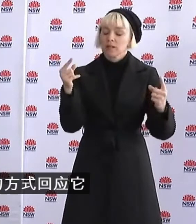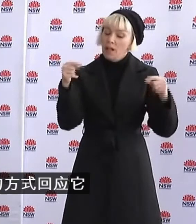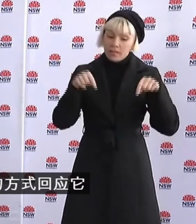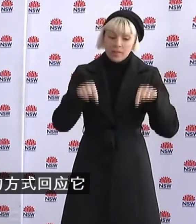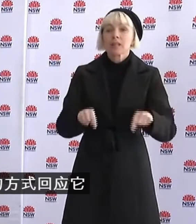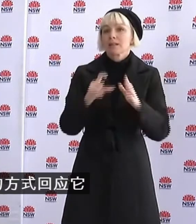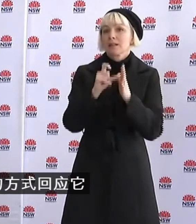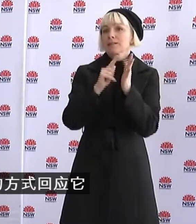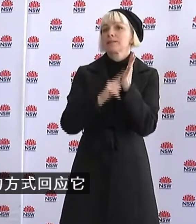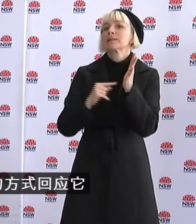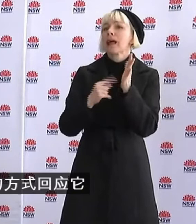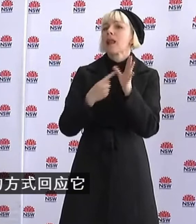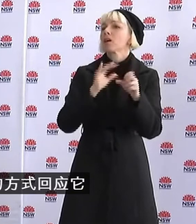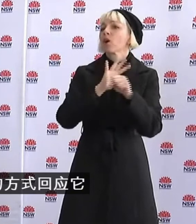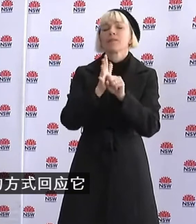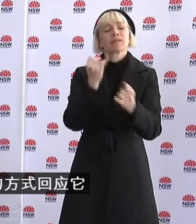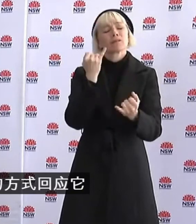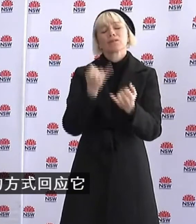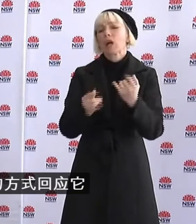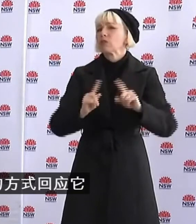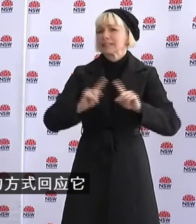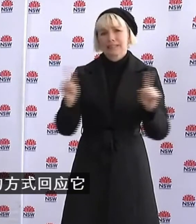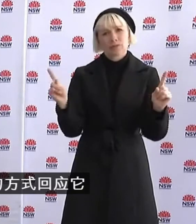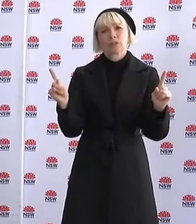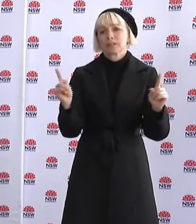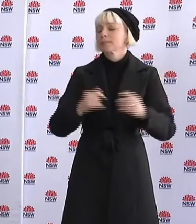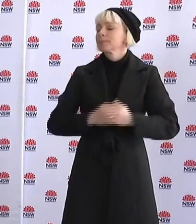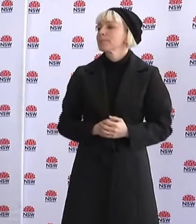and that's why we need to respond to it differently.